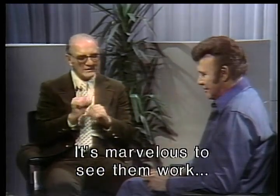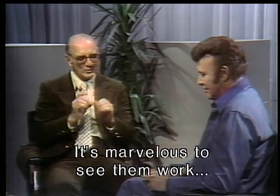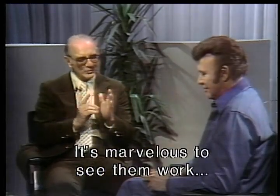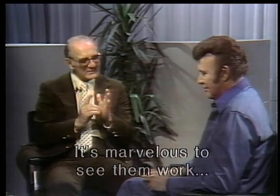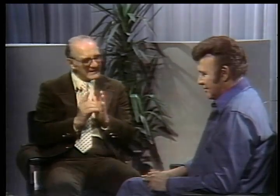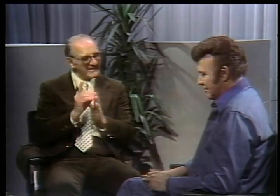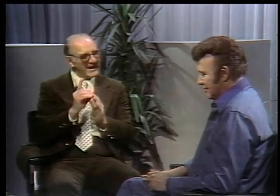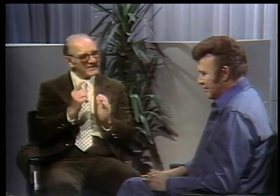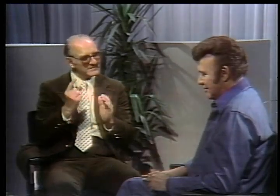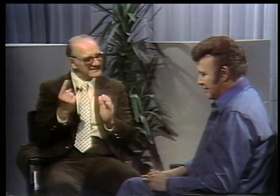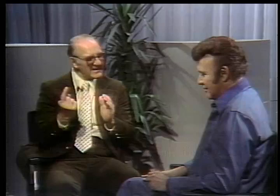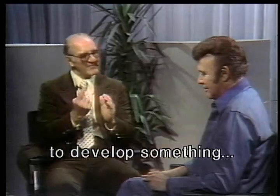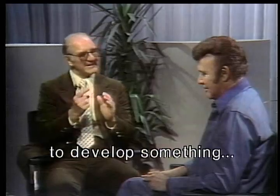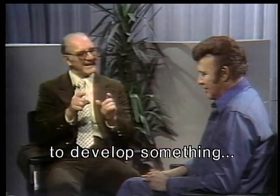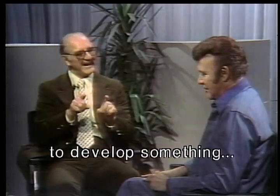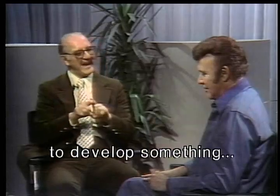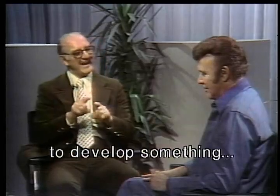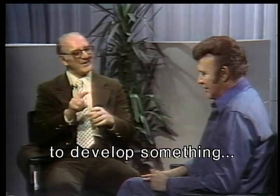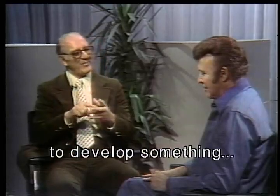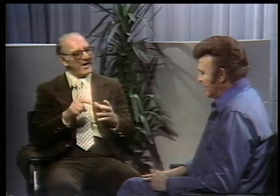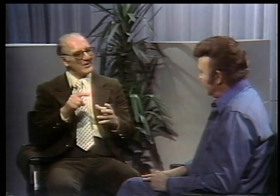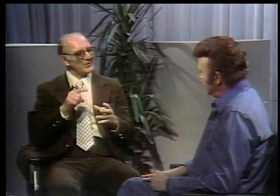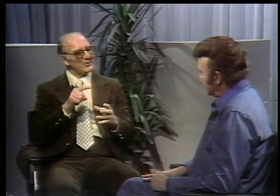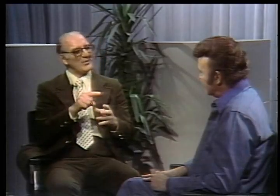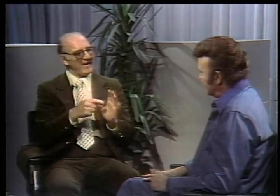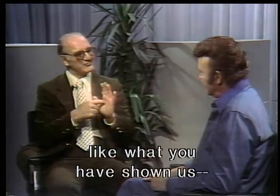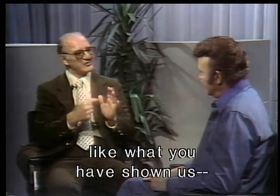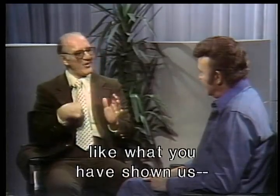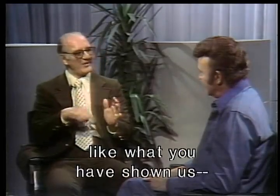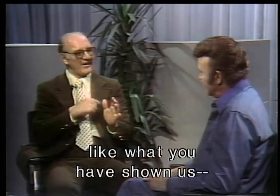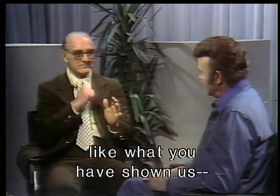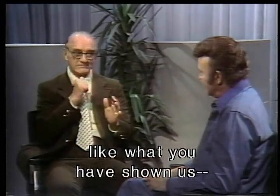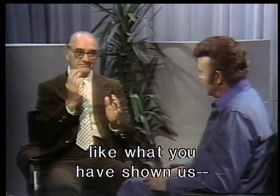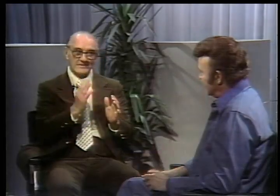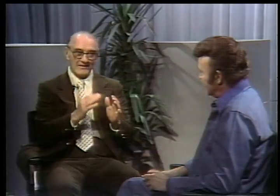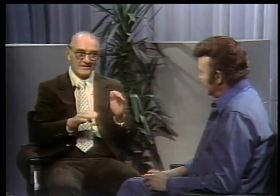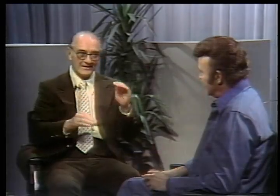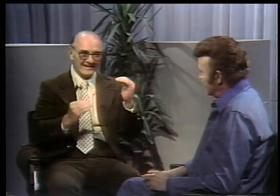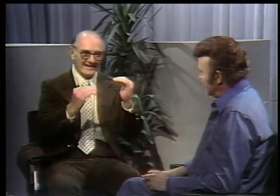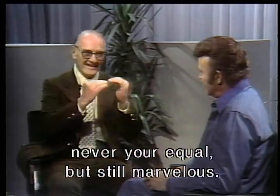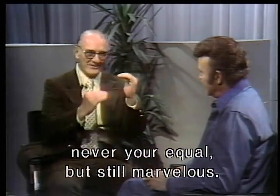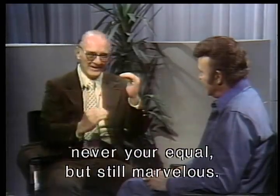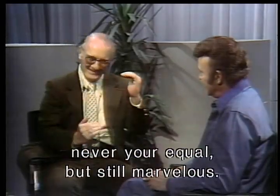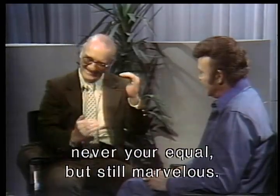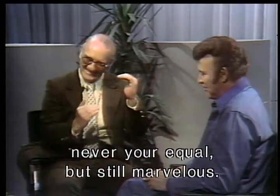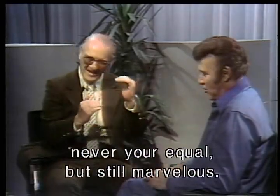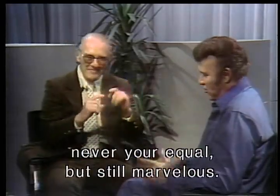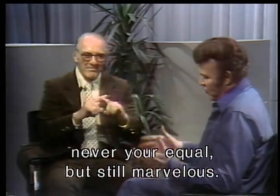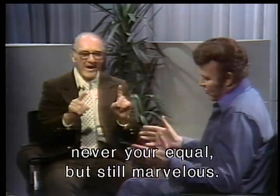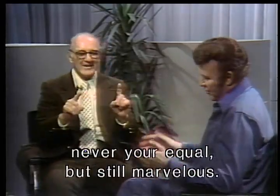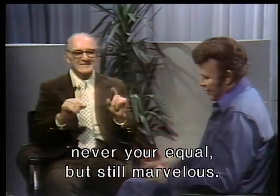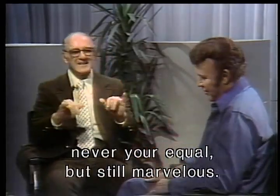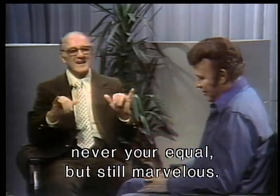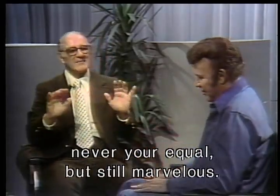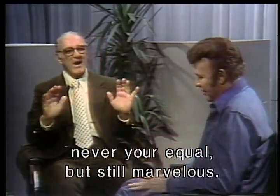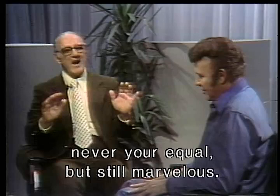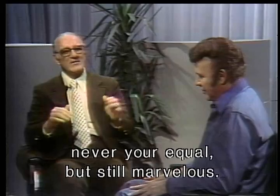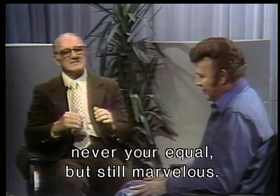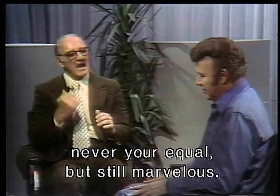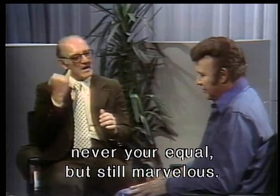to develop something like what you have shown us. Never equal, but still marvelous.